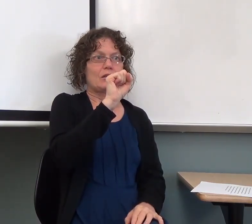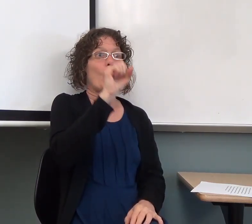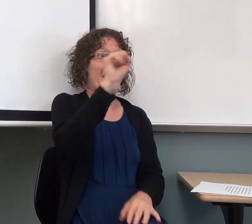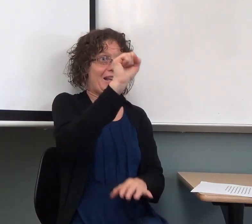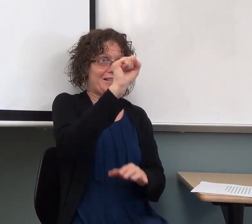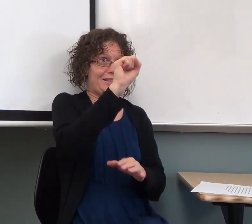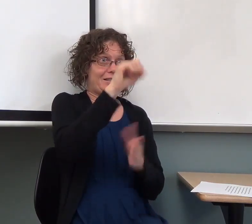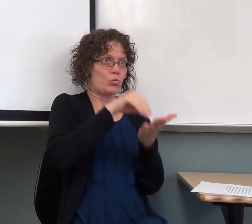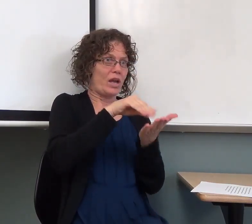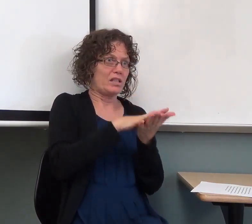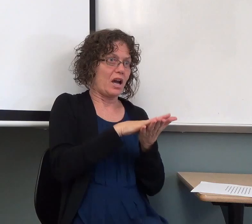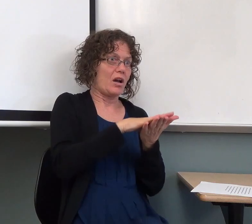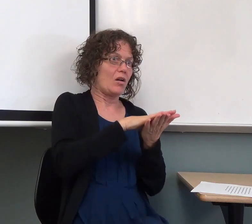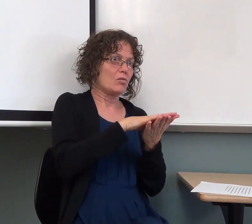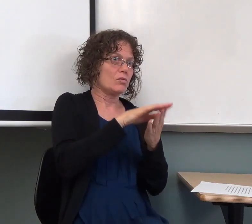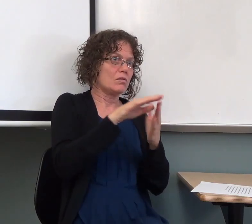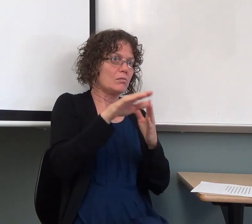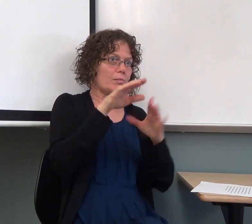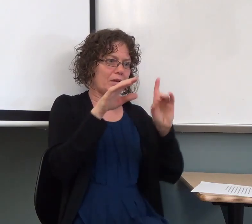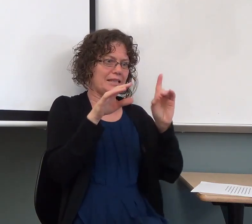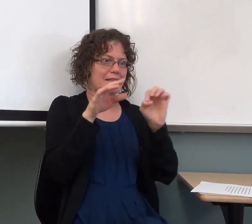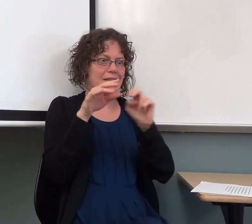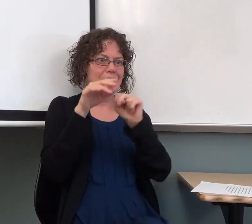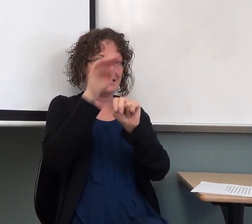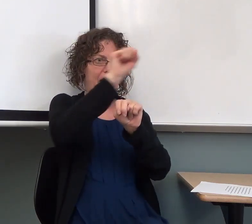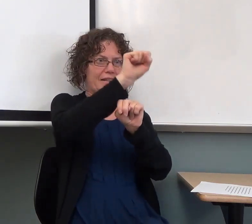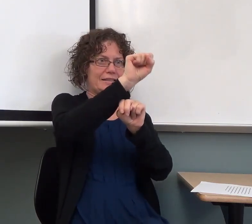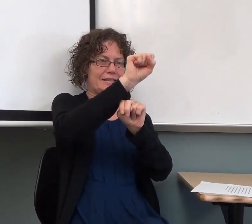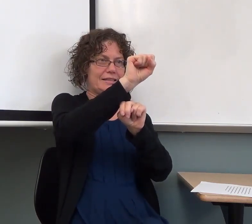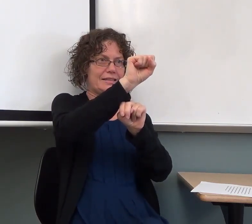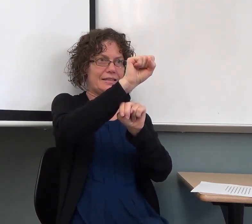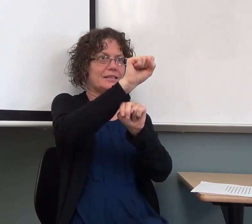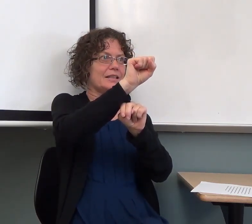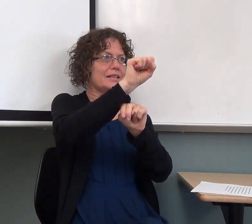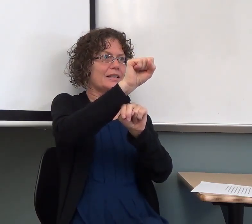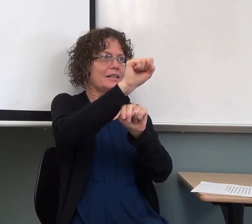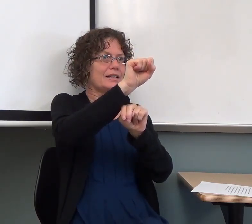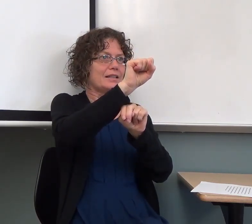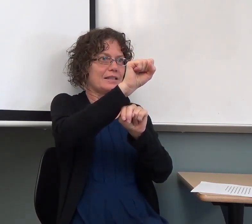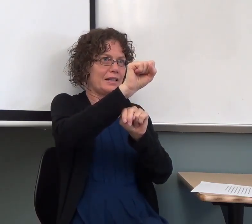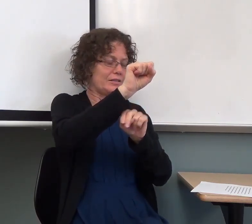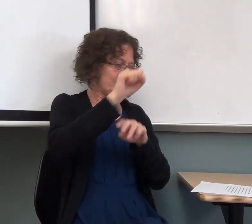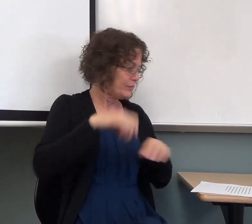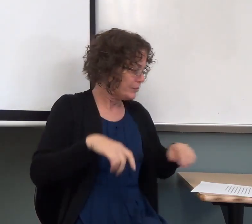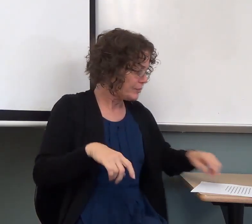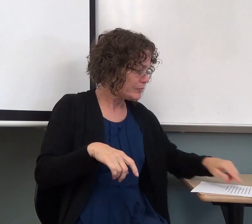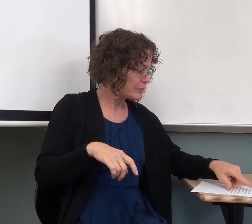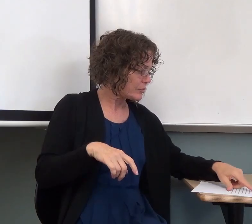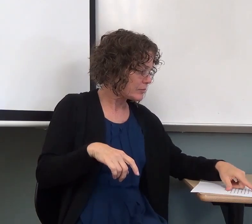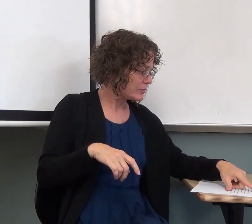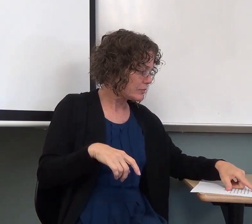that, guys? Can I all have your eyes? Yes? Is that Well, we true? don't have to put Yes. the S Good, with thank the you. science Sorry. invention. I don't want you to yell at